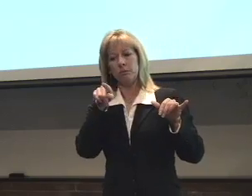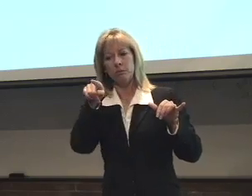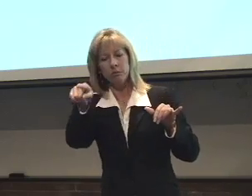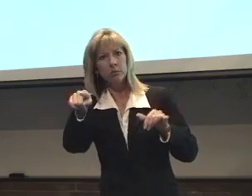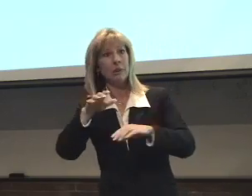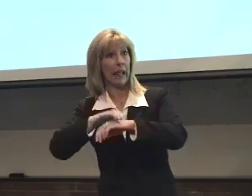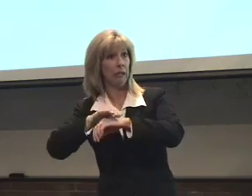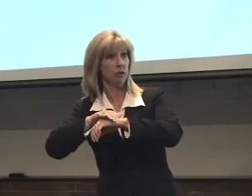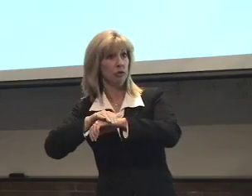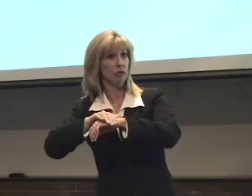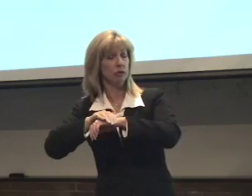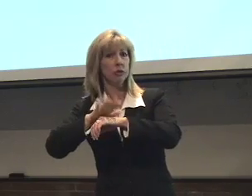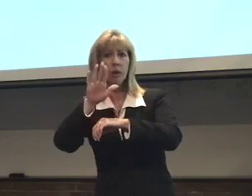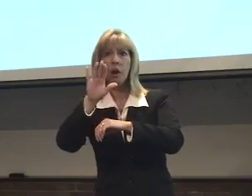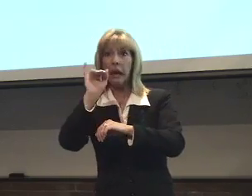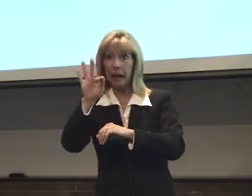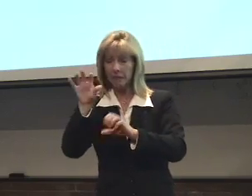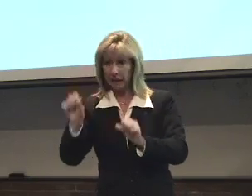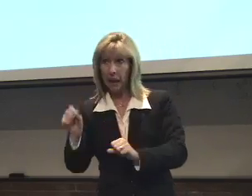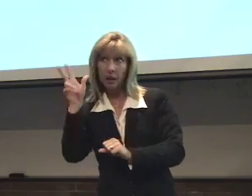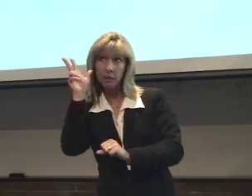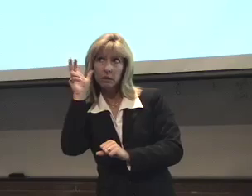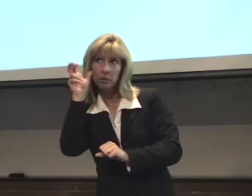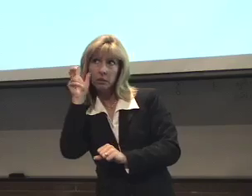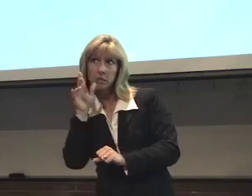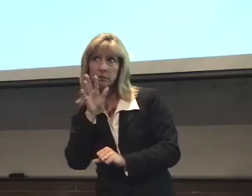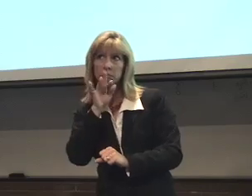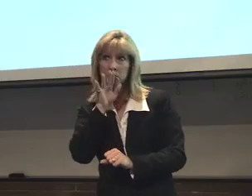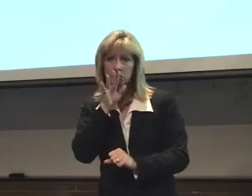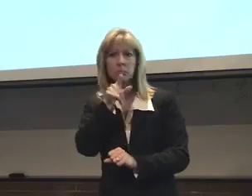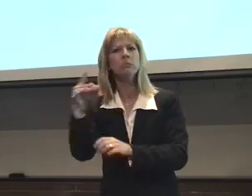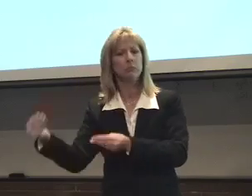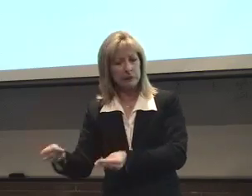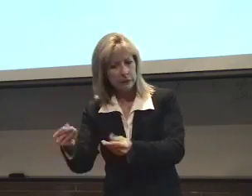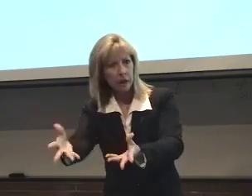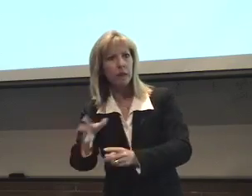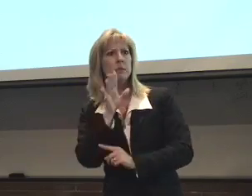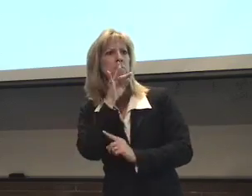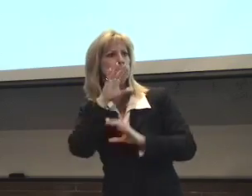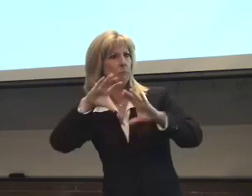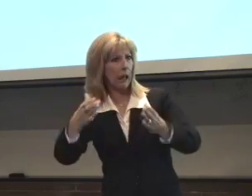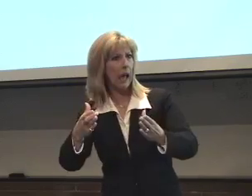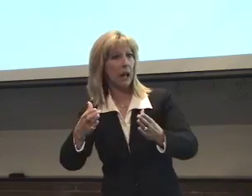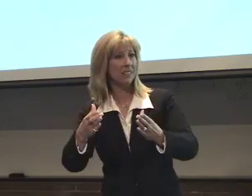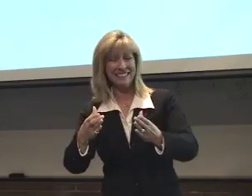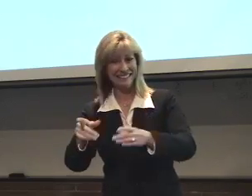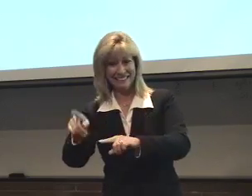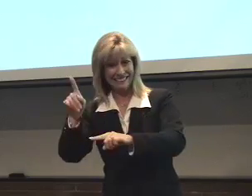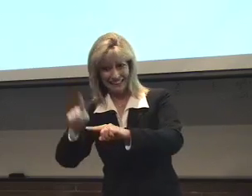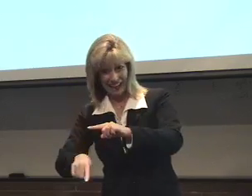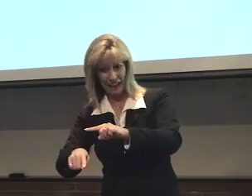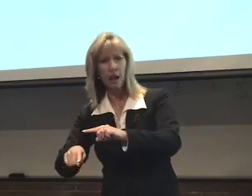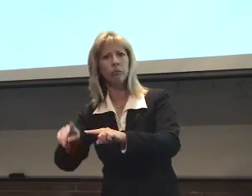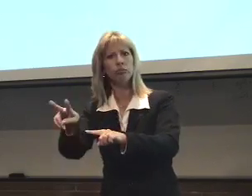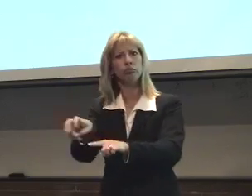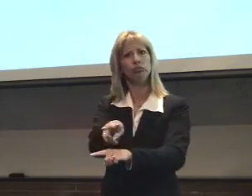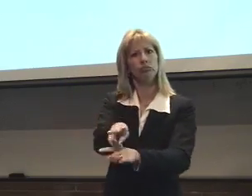it auditorily, the spoken English classes, and if they are not, through print. So both language very strong,